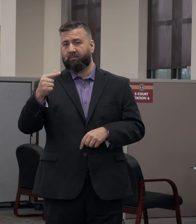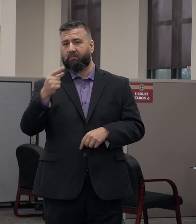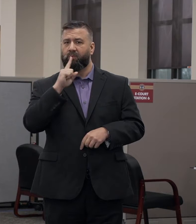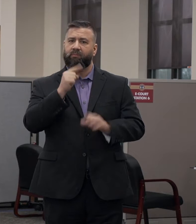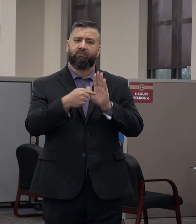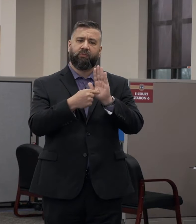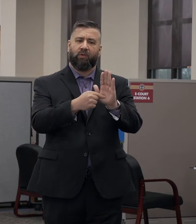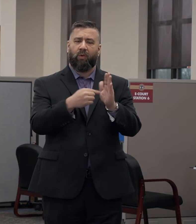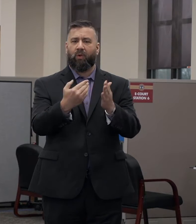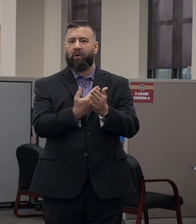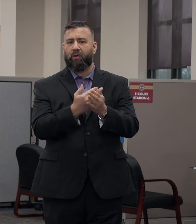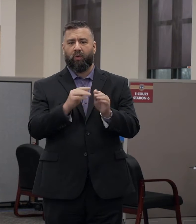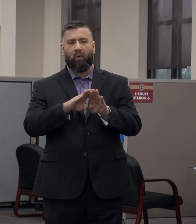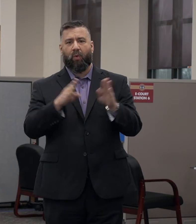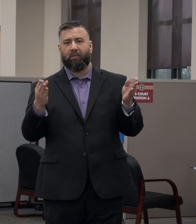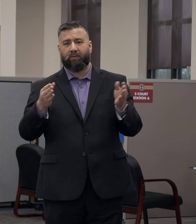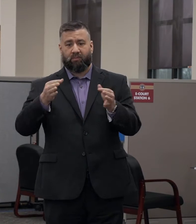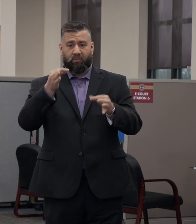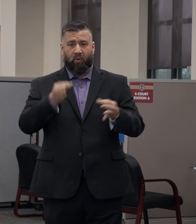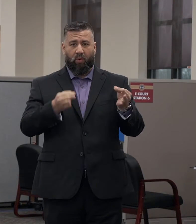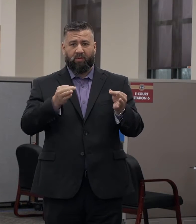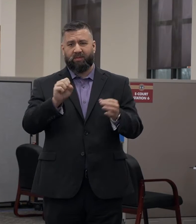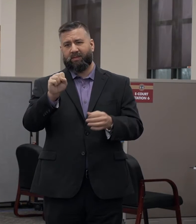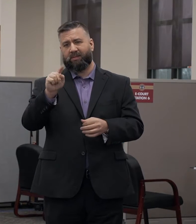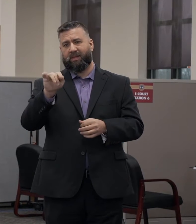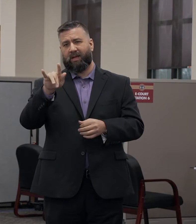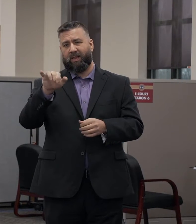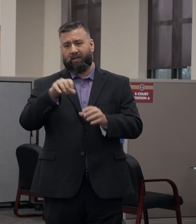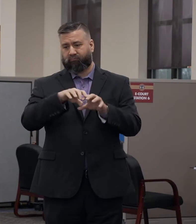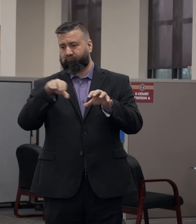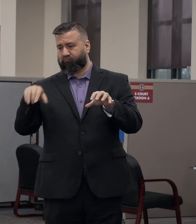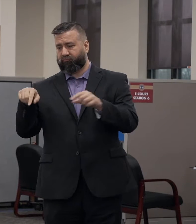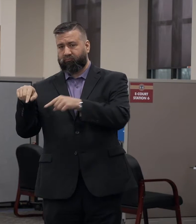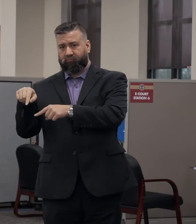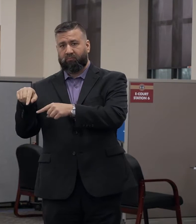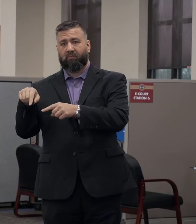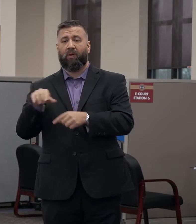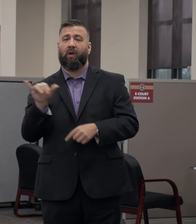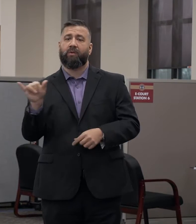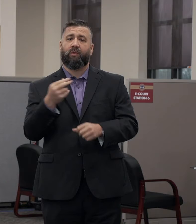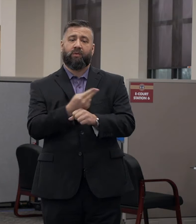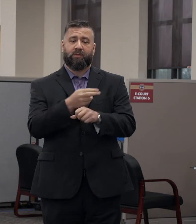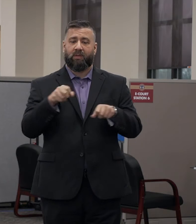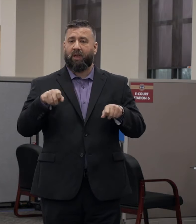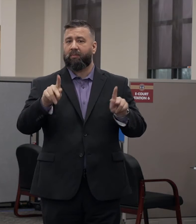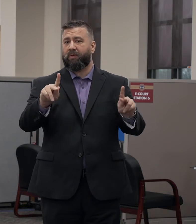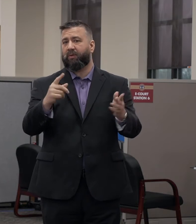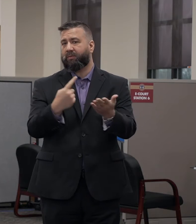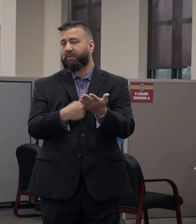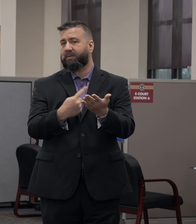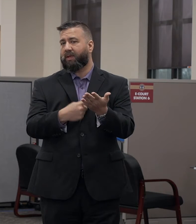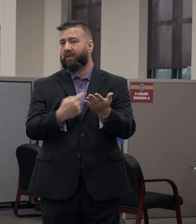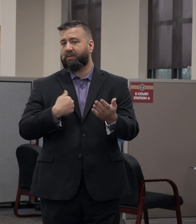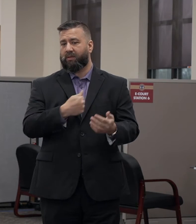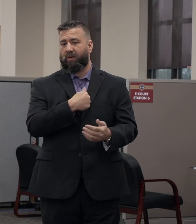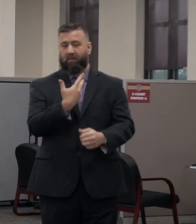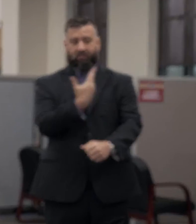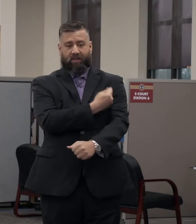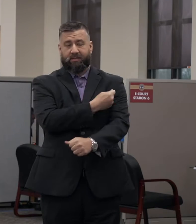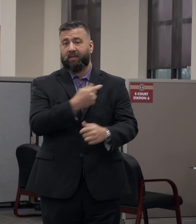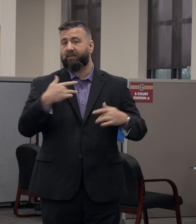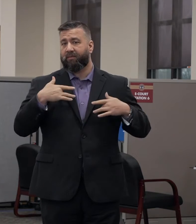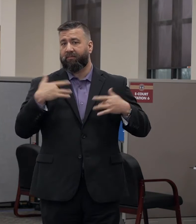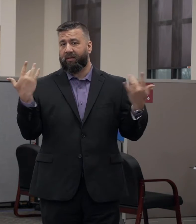by our St. Louis County Circuit Court. I'll also use this opportunity to talk about our vaccination